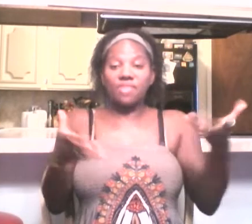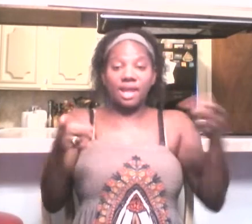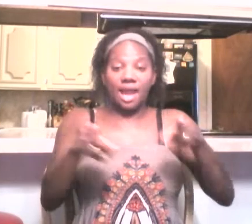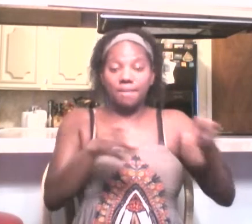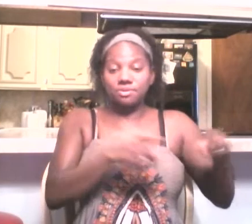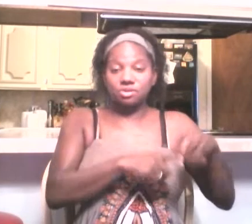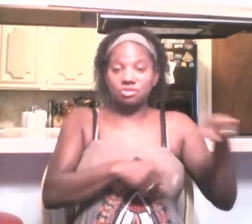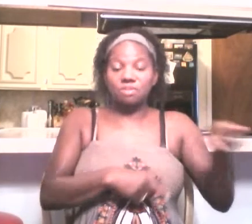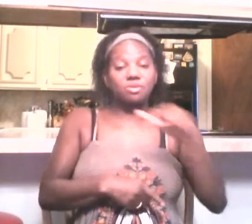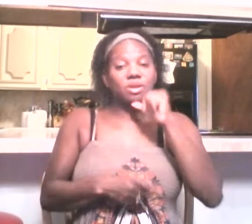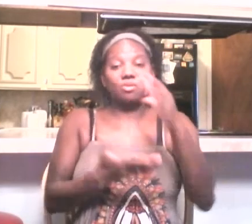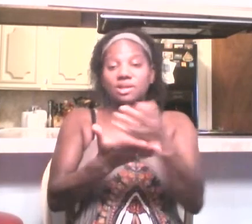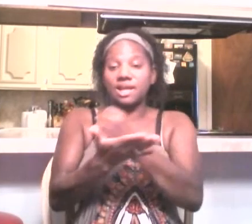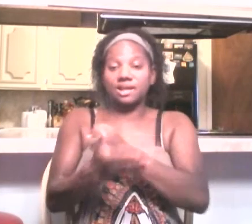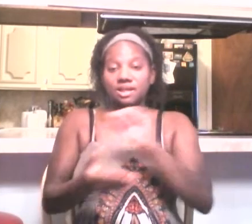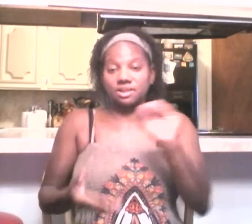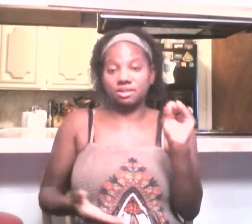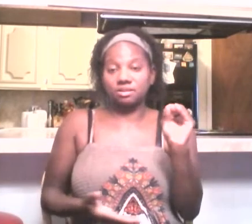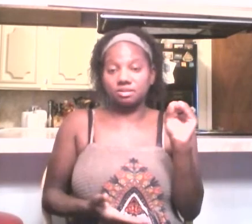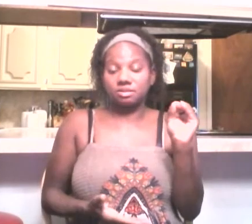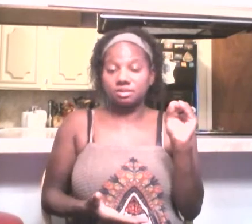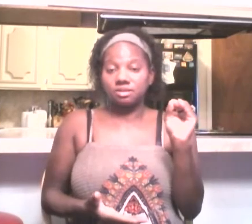Anything happens to them, you don't collect nothing.